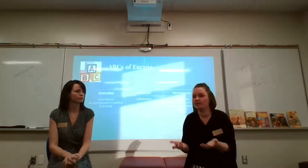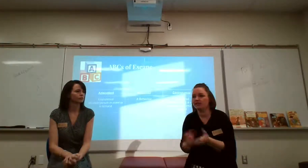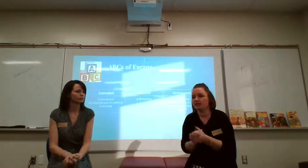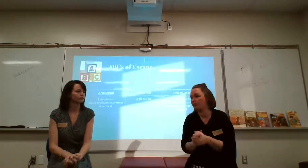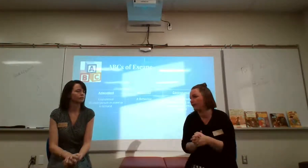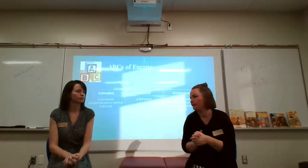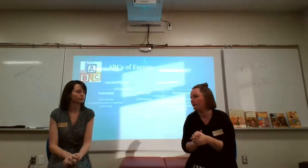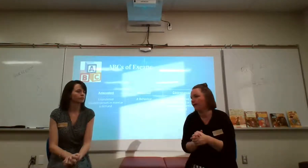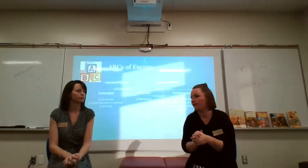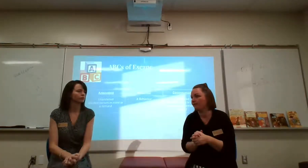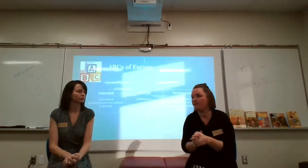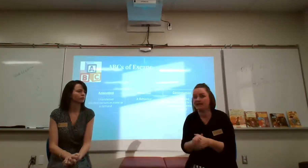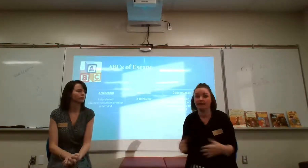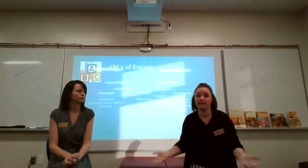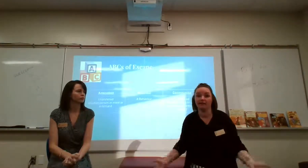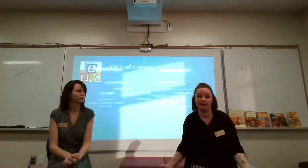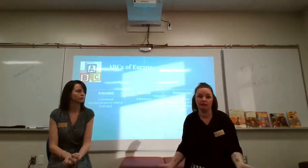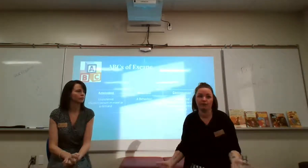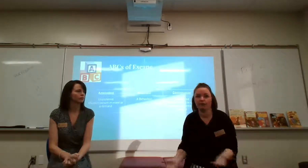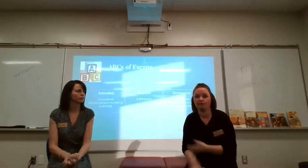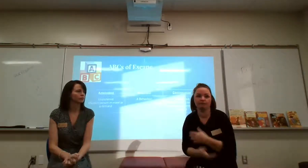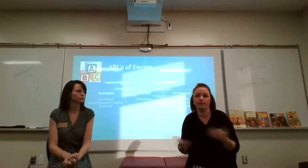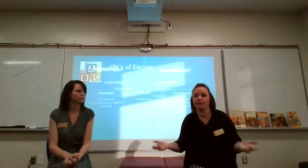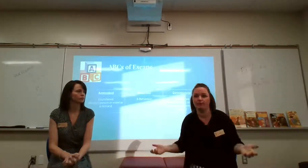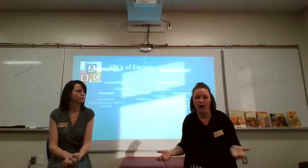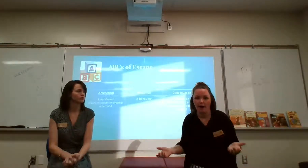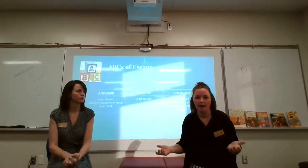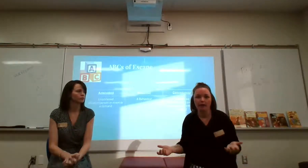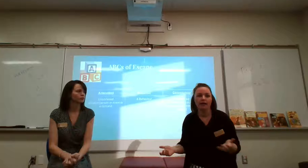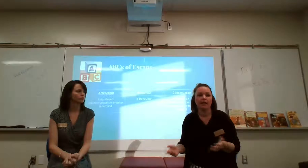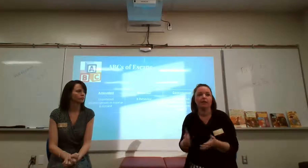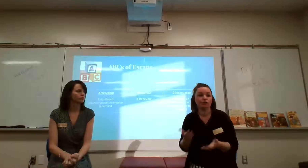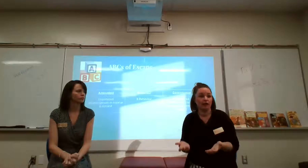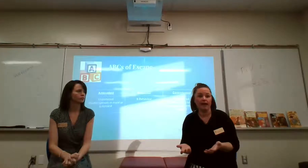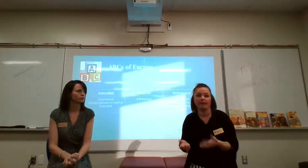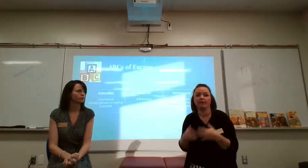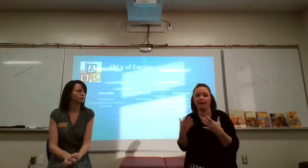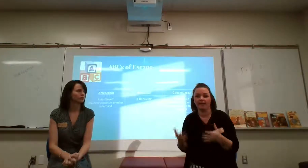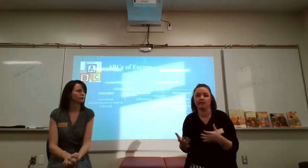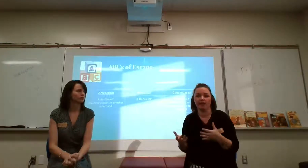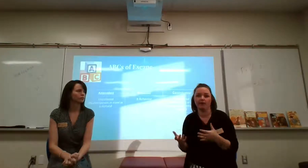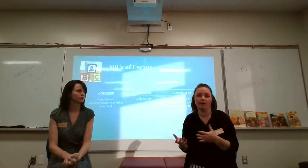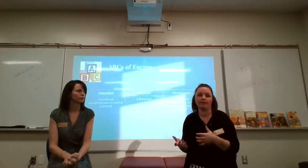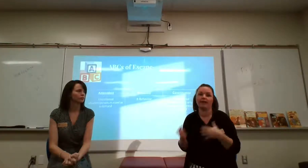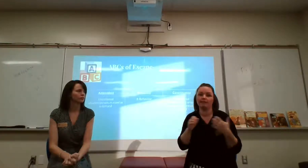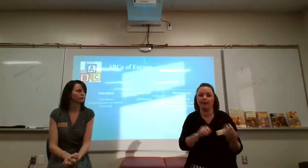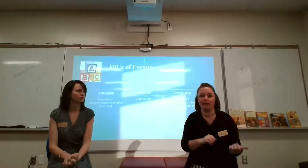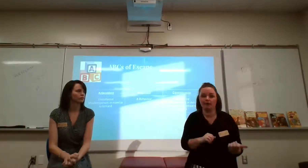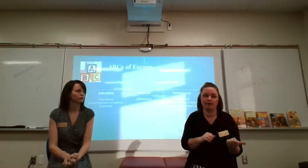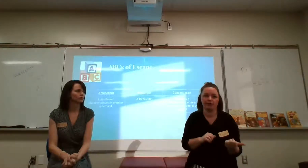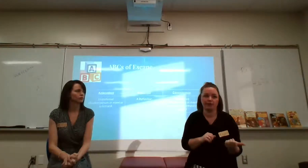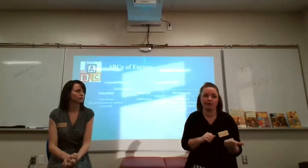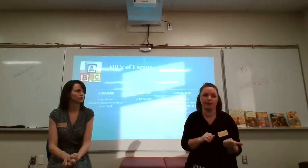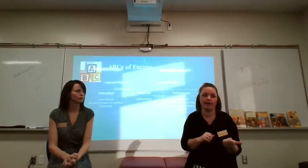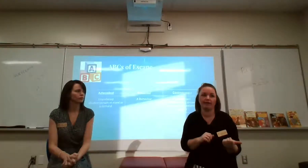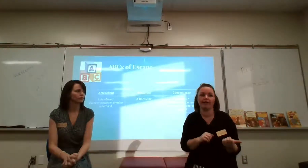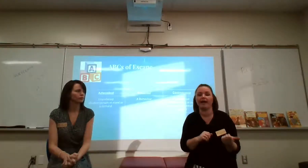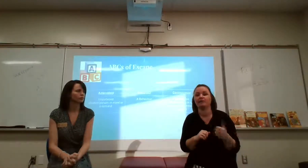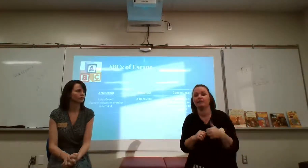teaching a replacement behavior of saying like, can I go for a sip of water? Great, that's a great way to escape. Now they're no longer running at the classroom.